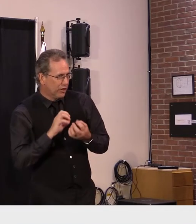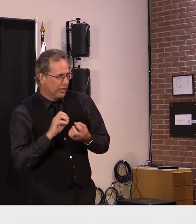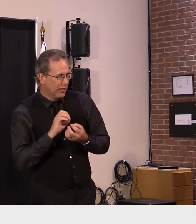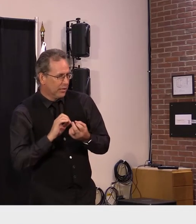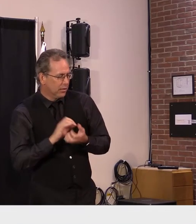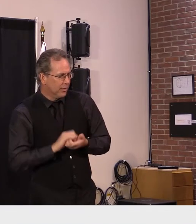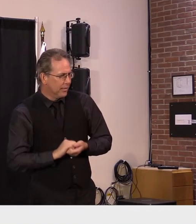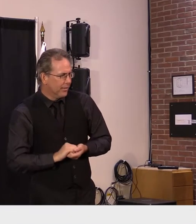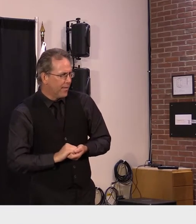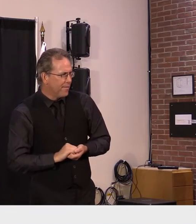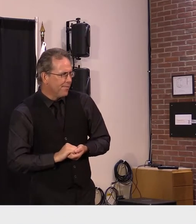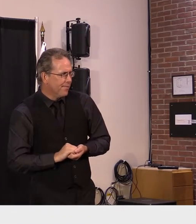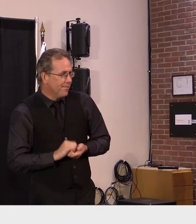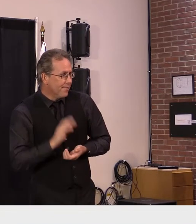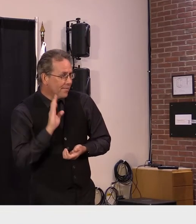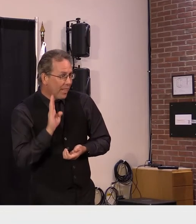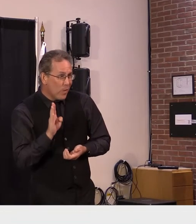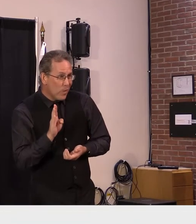ed